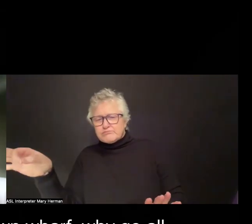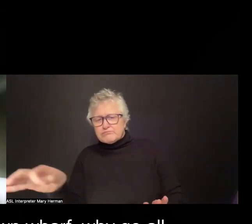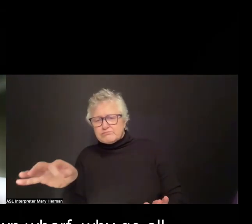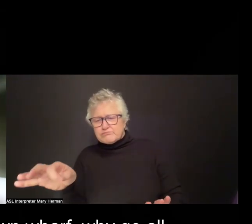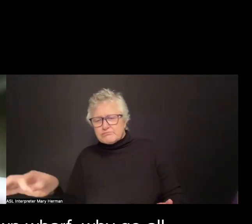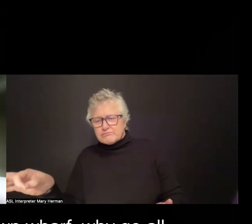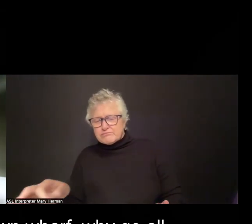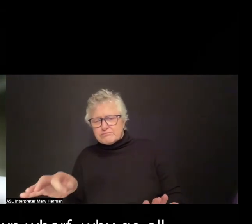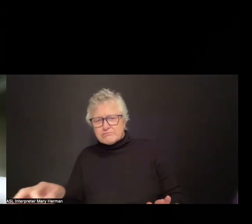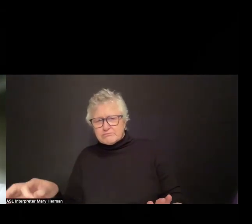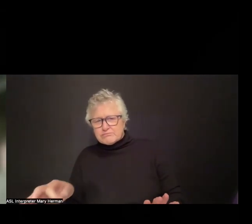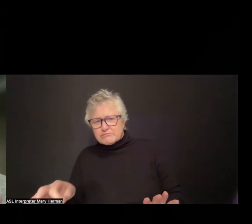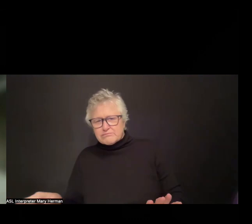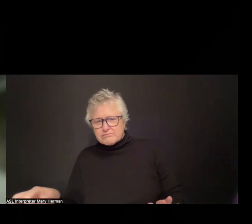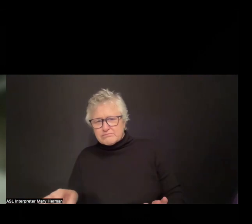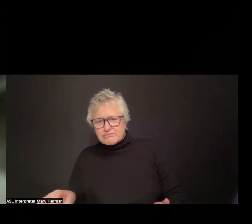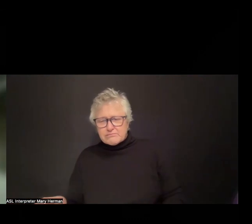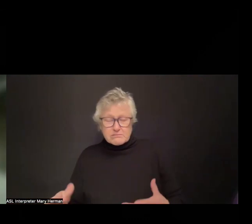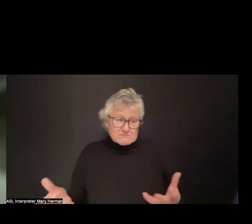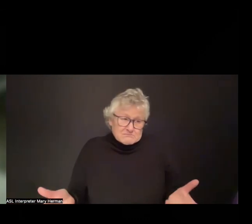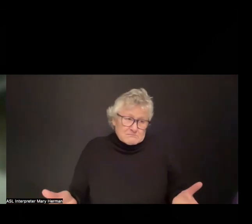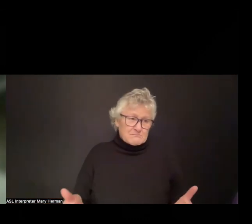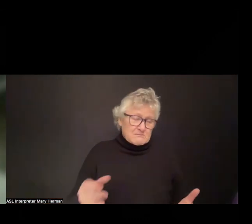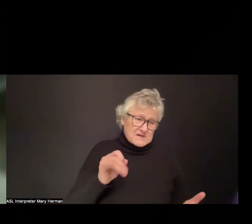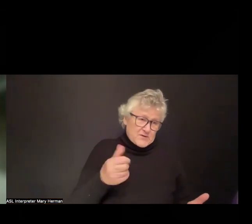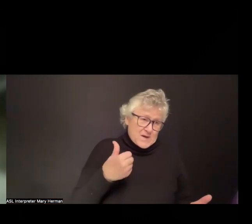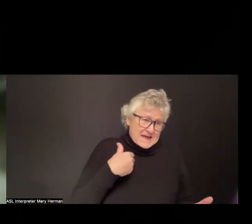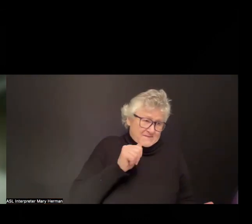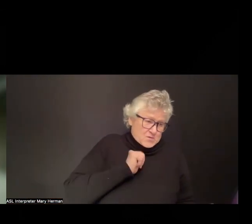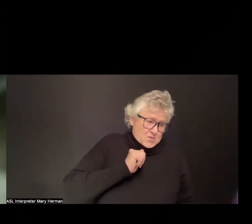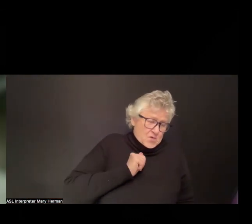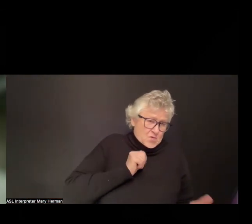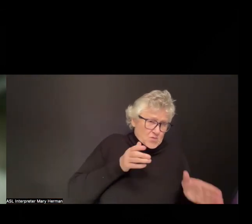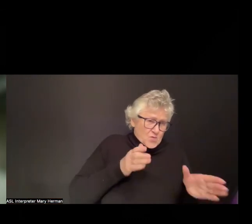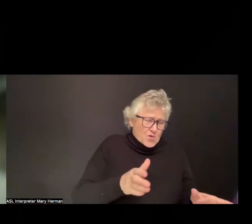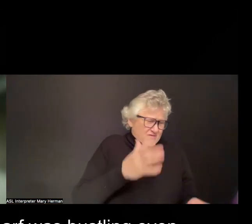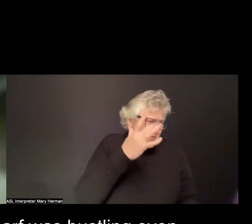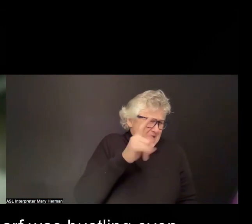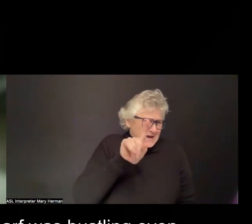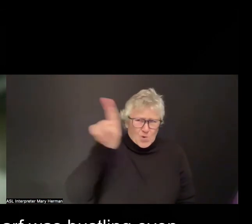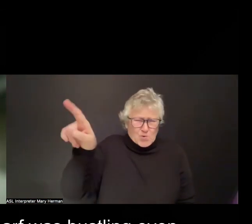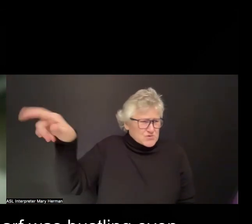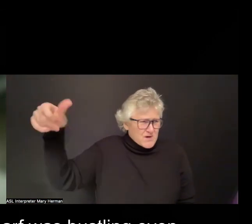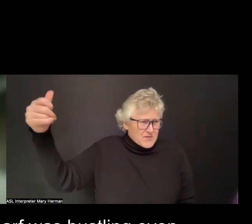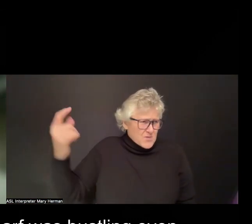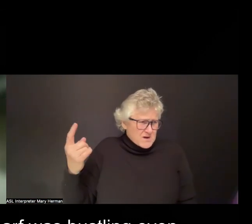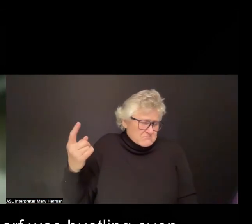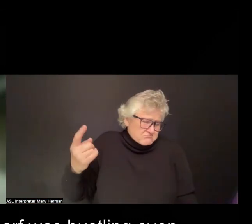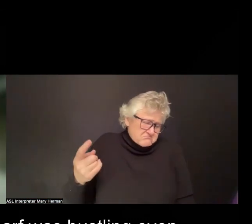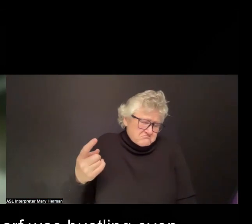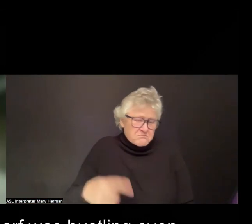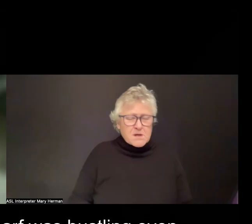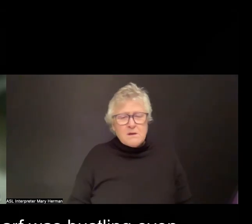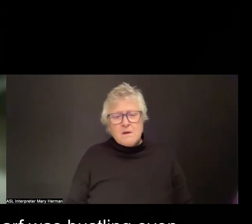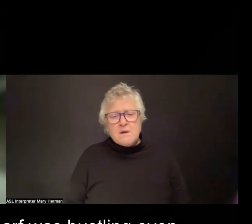why go all the way over to another one? I moved down Long Wharf a stranger. The city of Long Wharf was bustling even